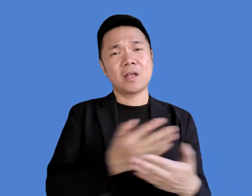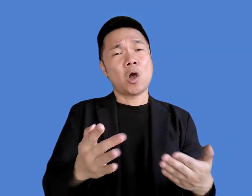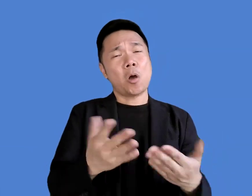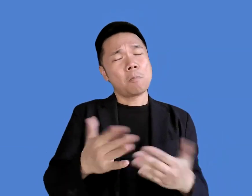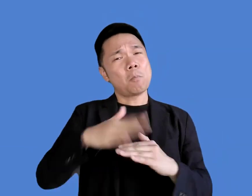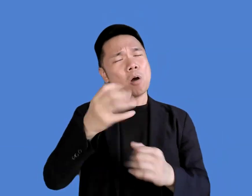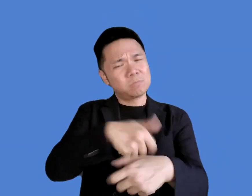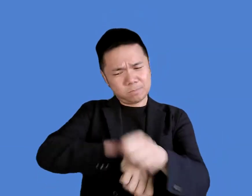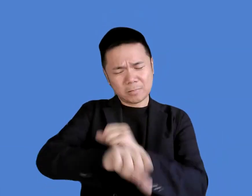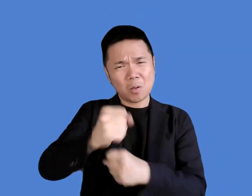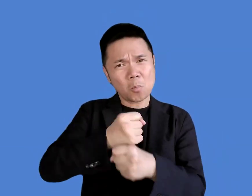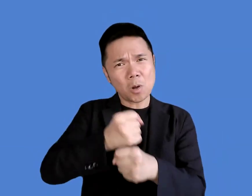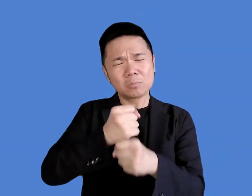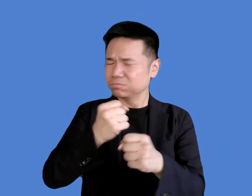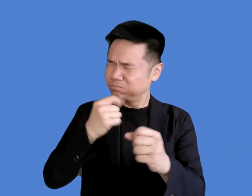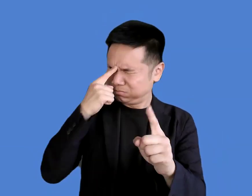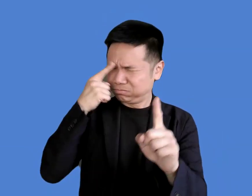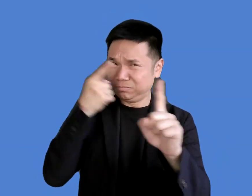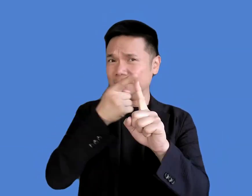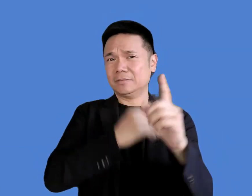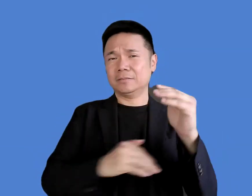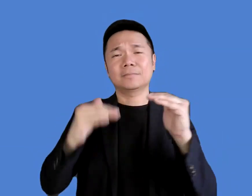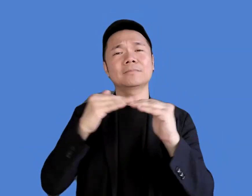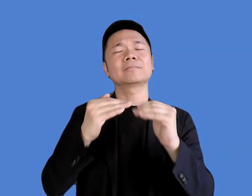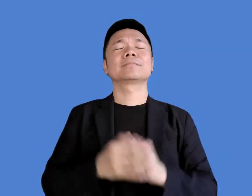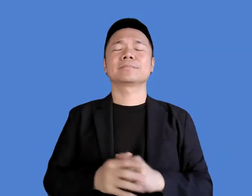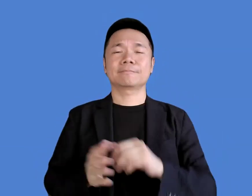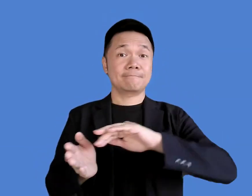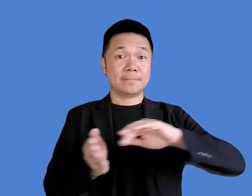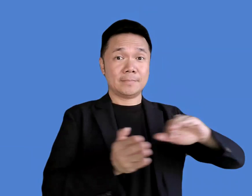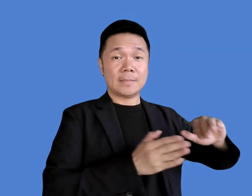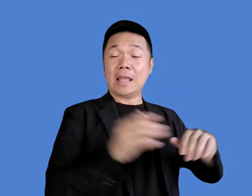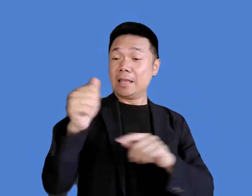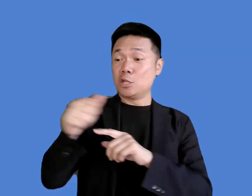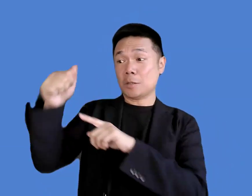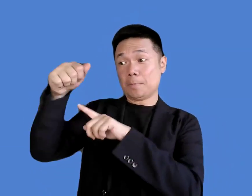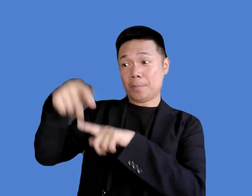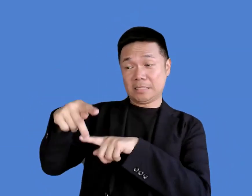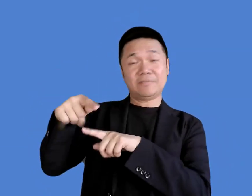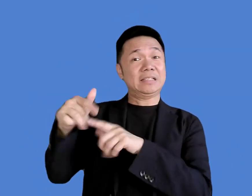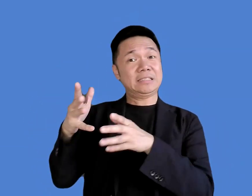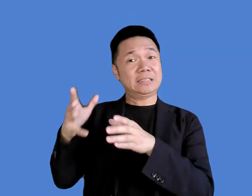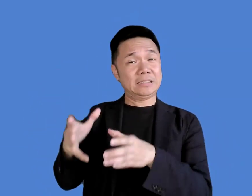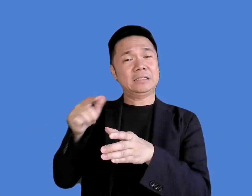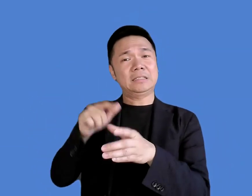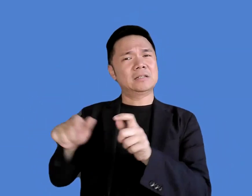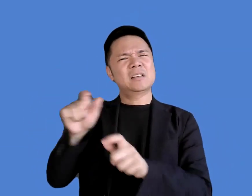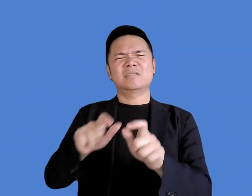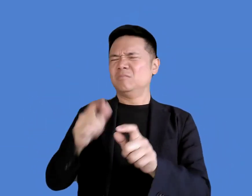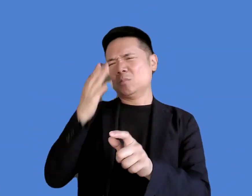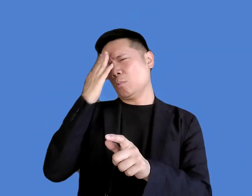to close those gaps. In the Asia Pacific, persistent gender inequalities and discriminatory norms